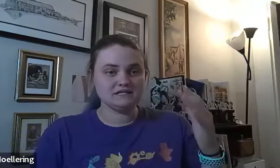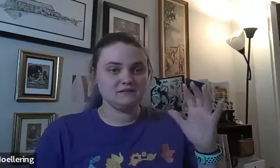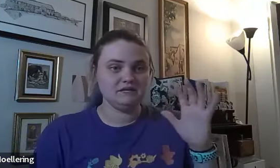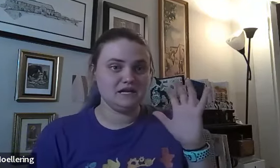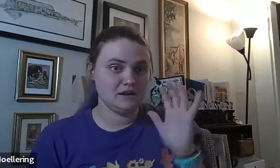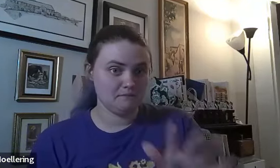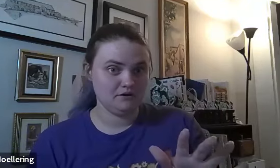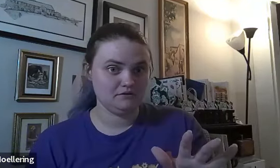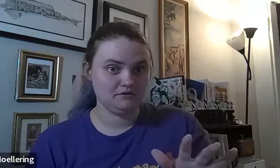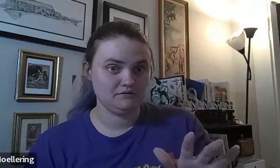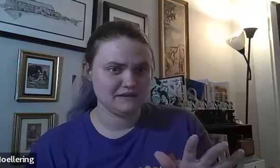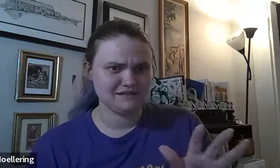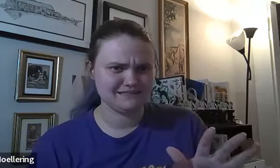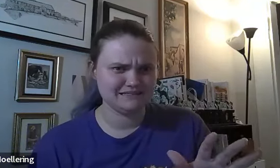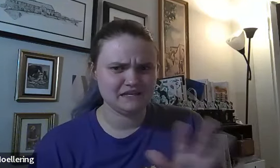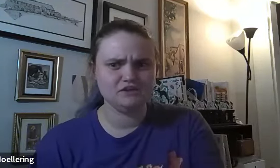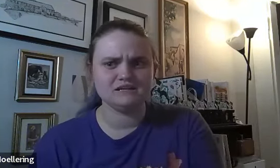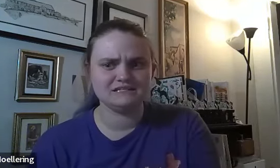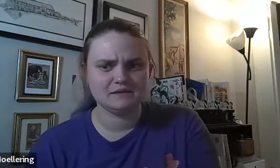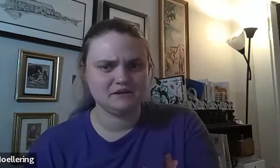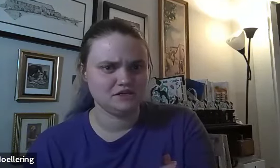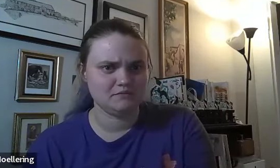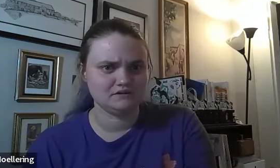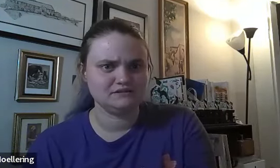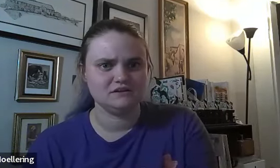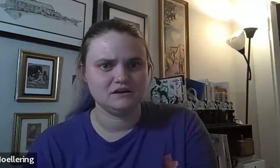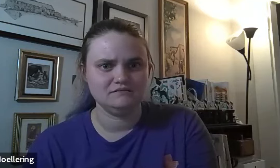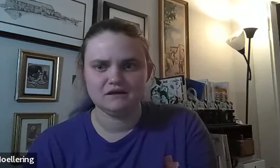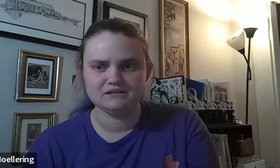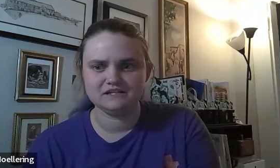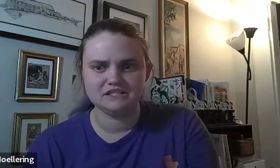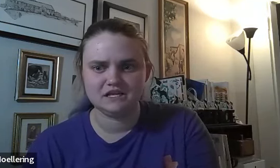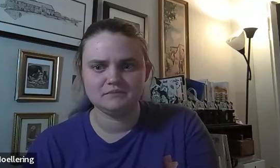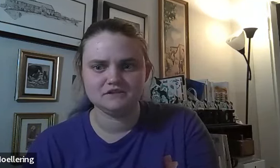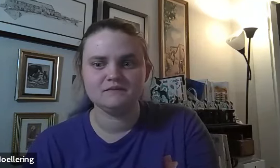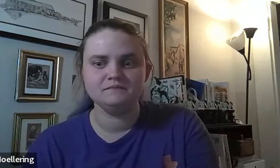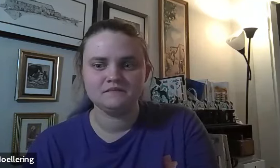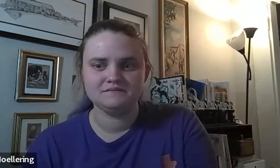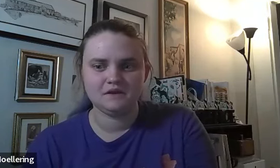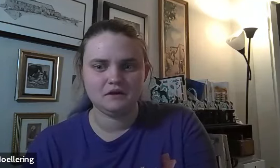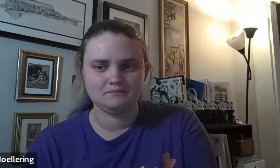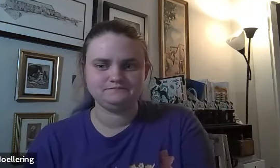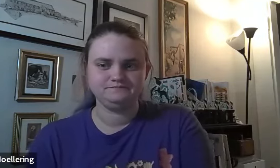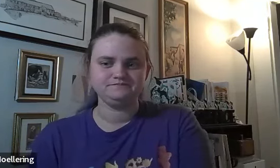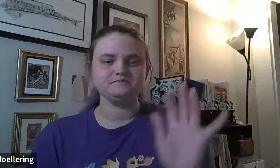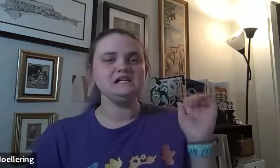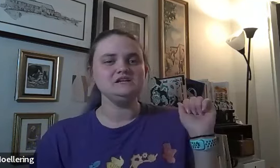going to be a number. Does that make sense? And then you guys can type it in the chat box. Sorry, I realized I did not mention that. Okay.